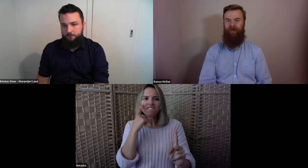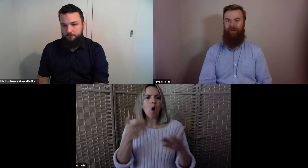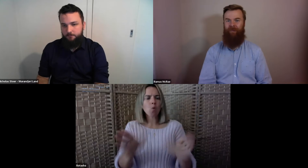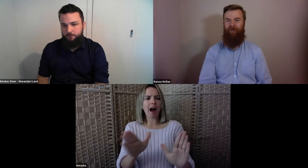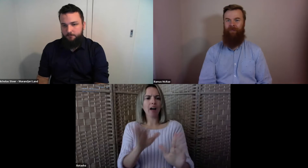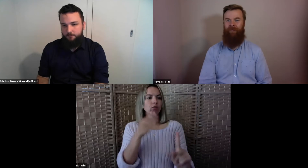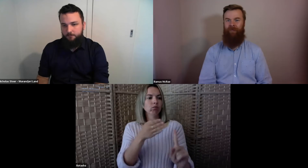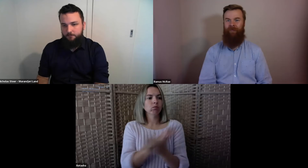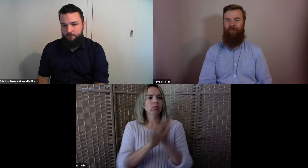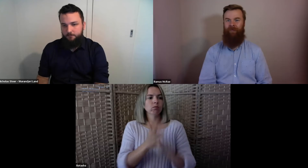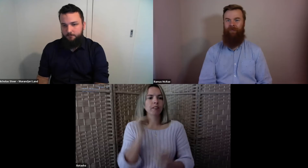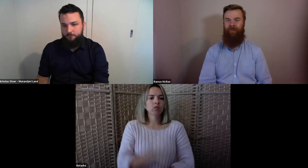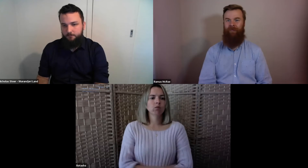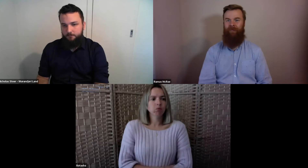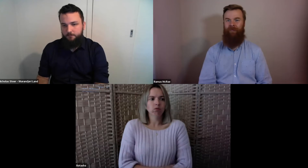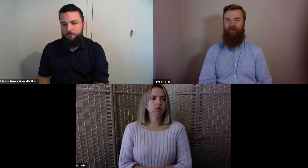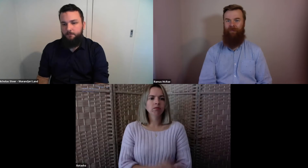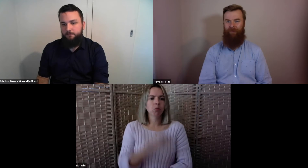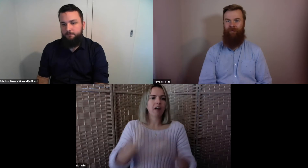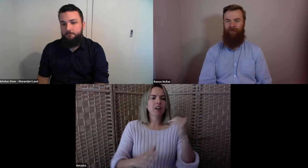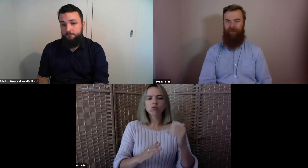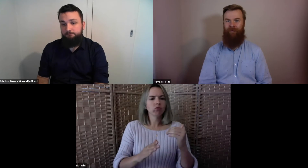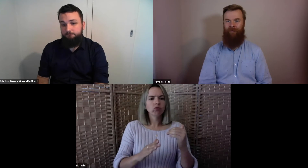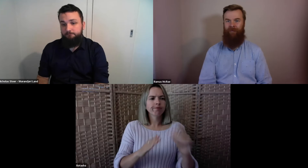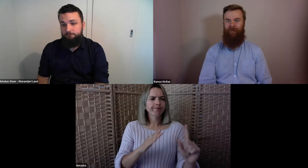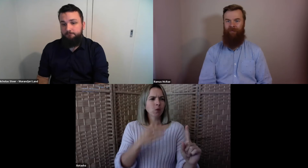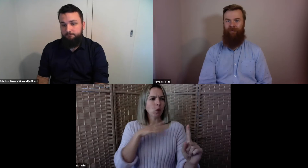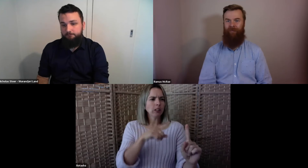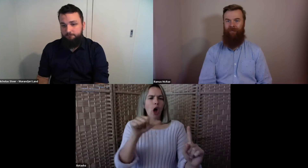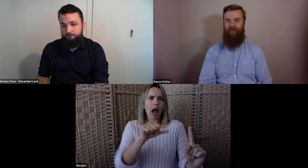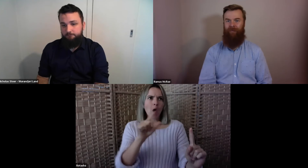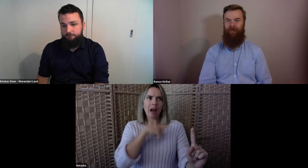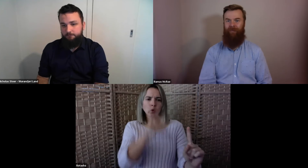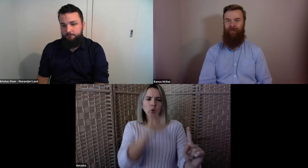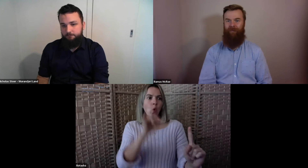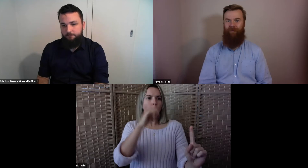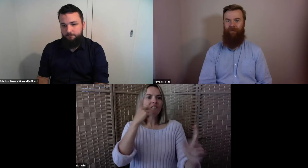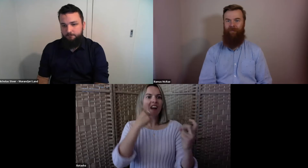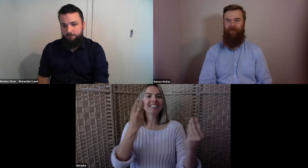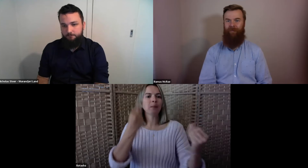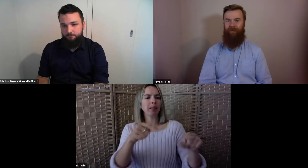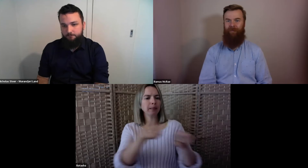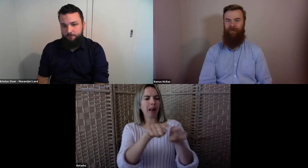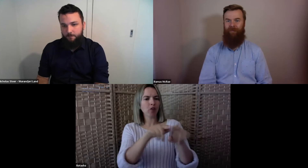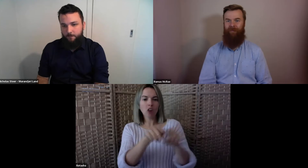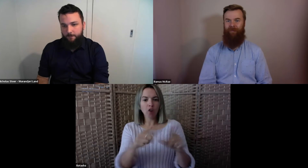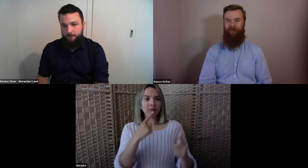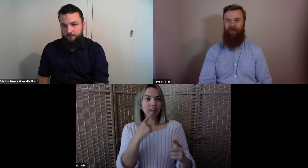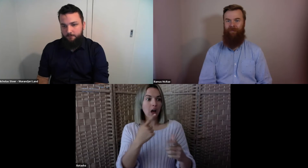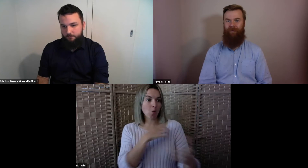asking others other ways of getting around any barriers that may confront